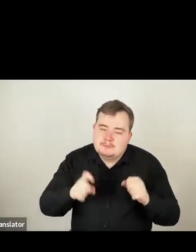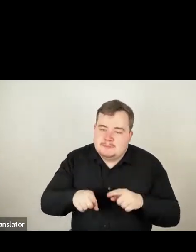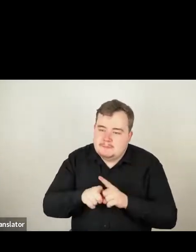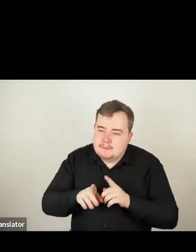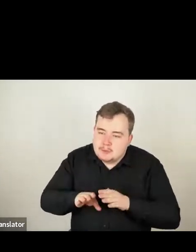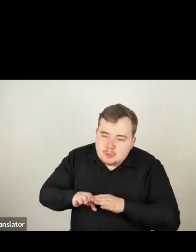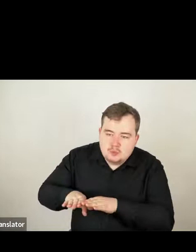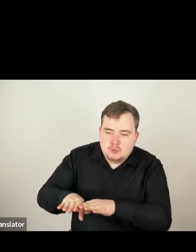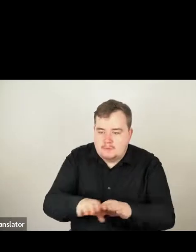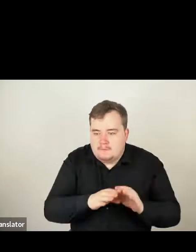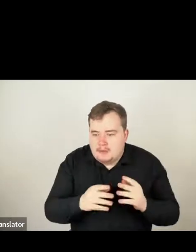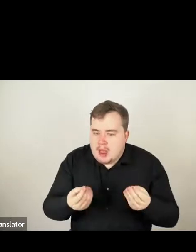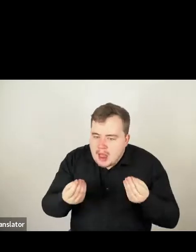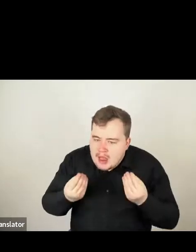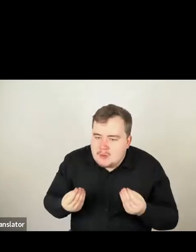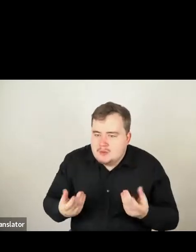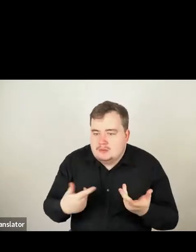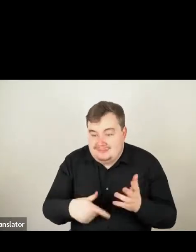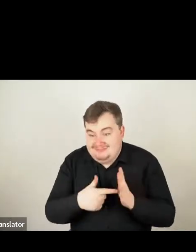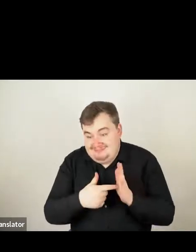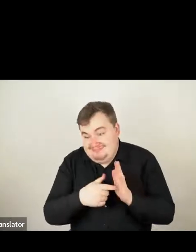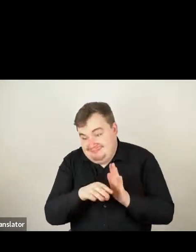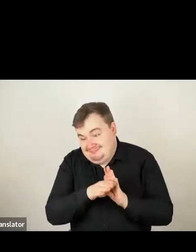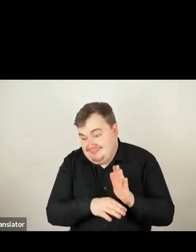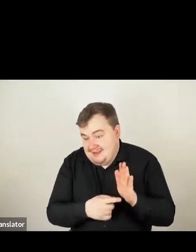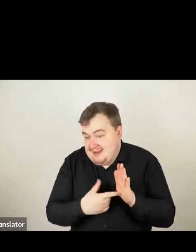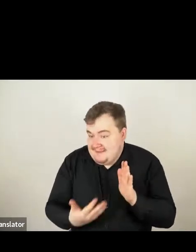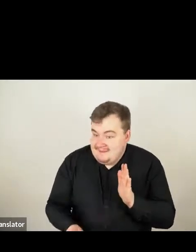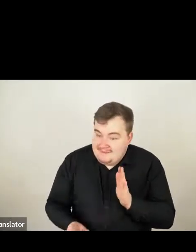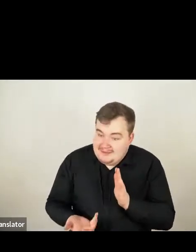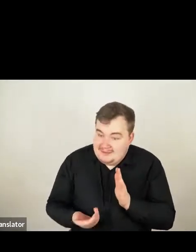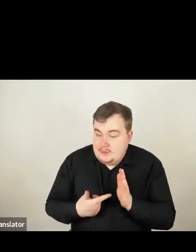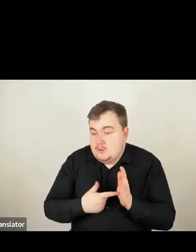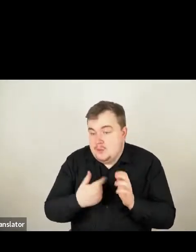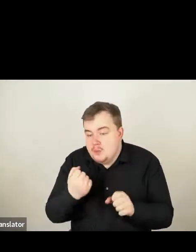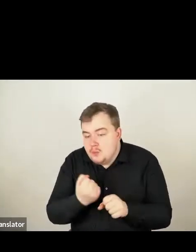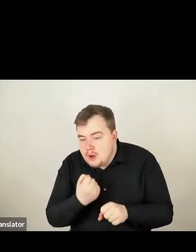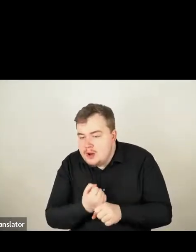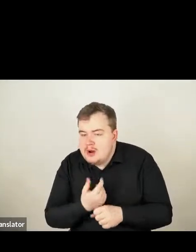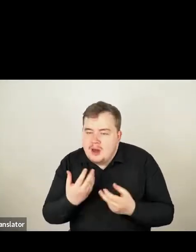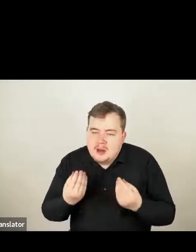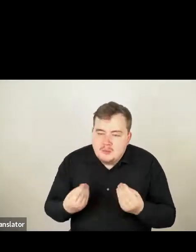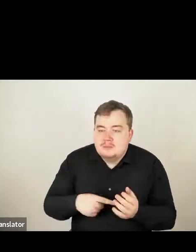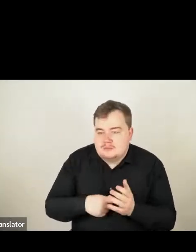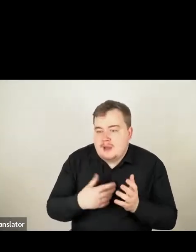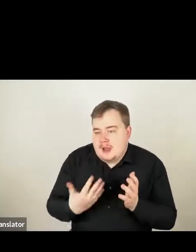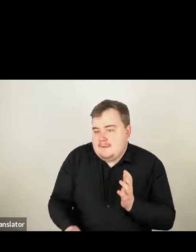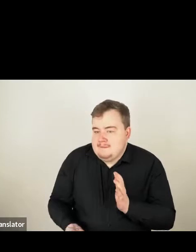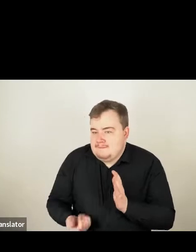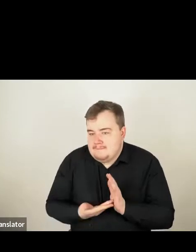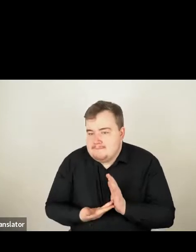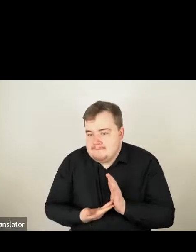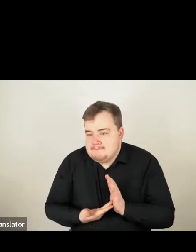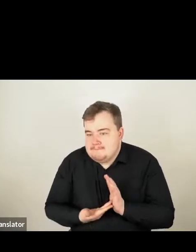streamline gender equality in all our work. This strategy is currently